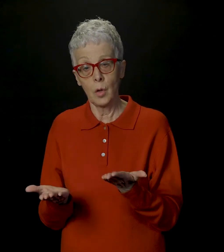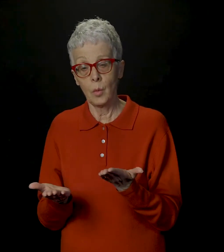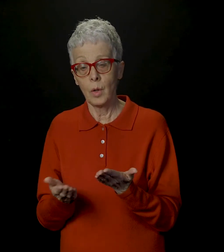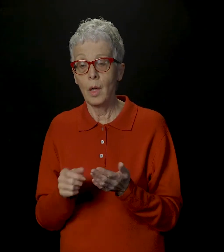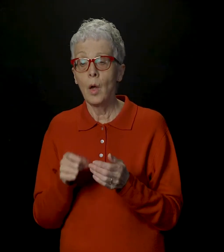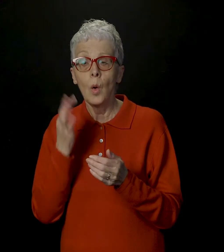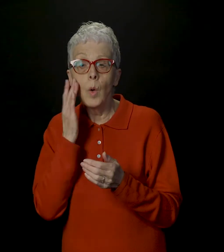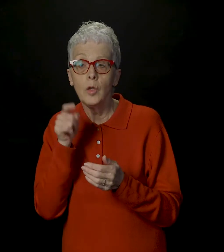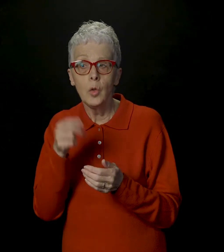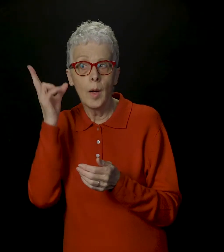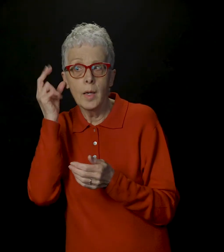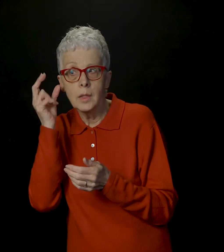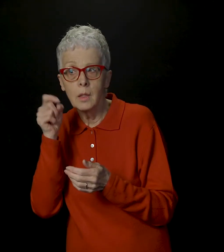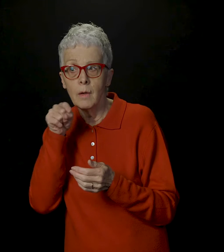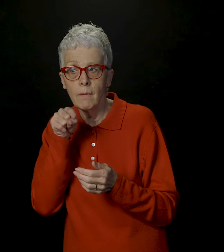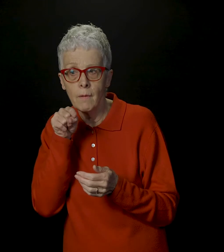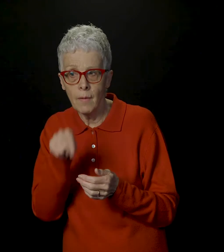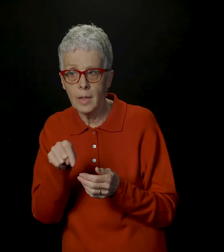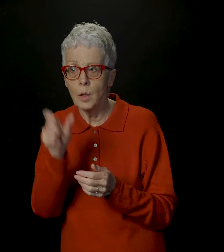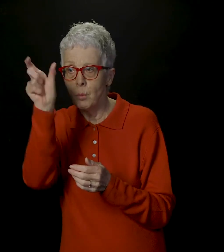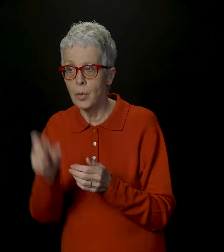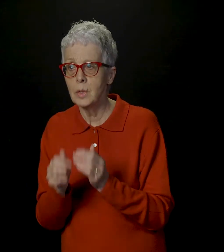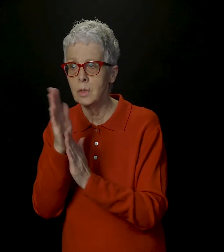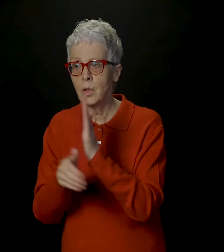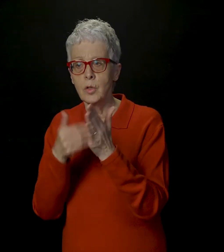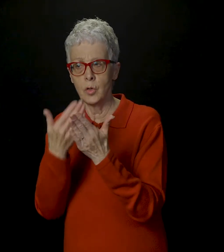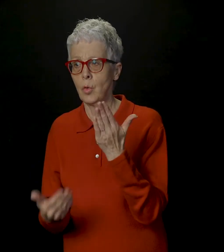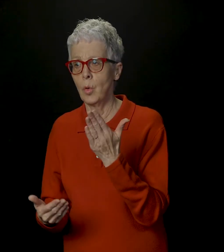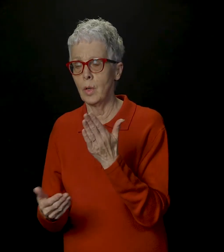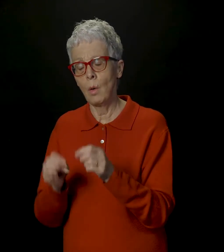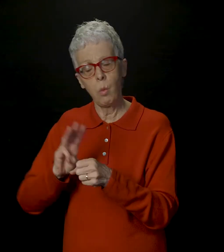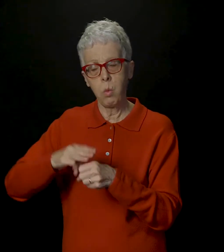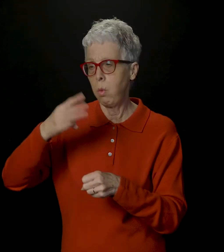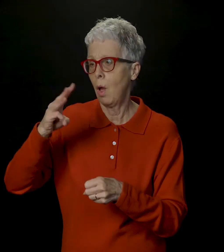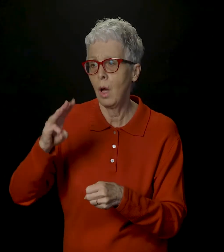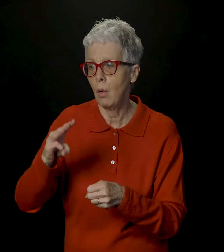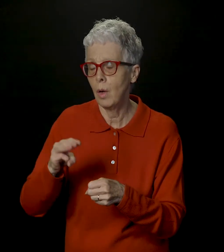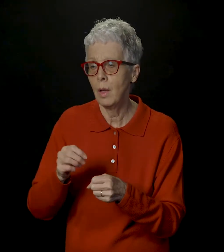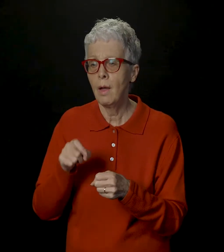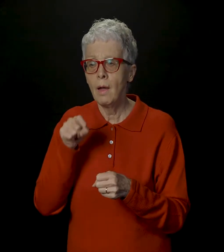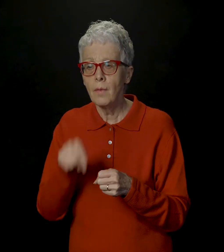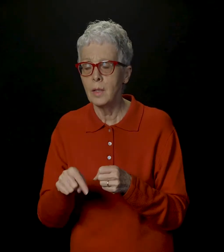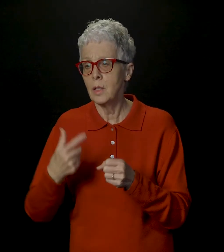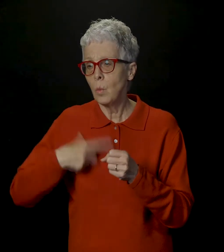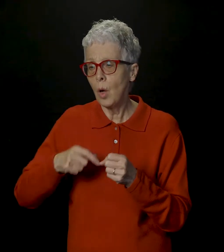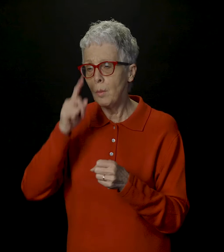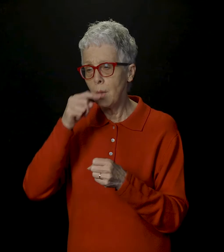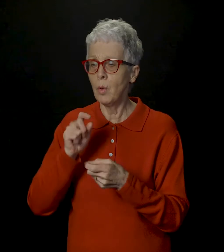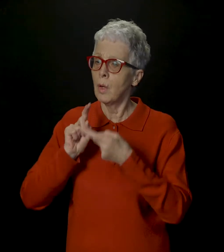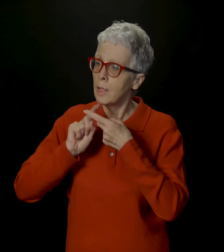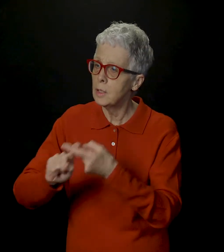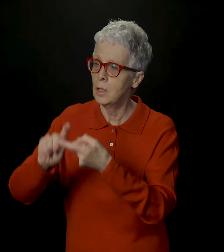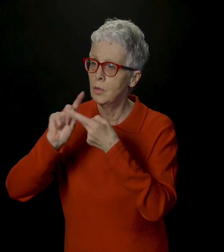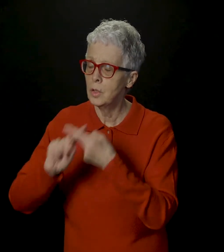Is as important As food I think Because it gives you A reason to get up A reason to keep going A reason to keep